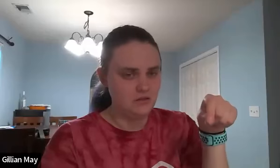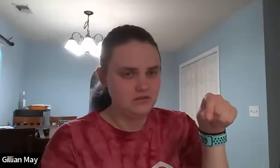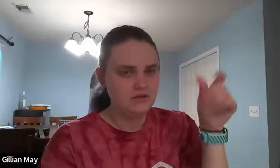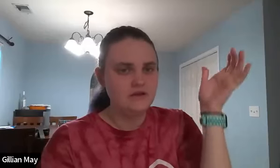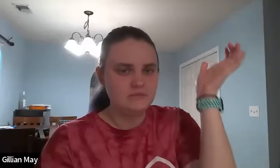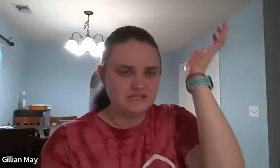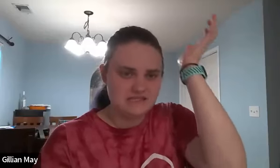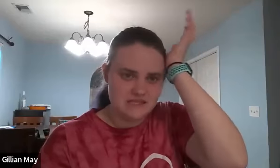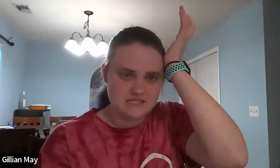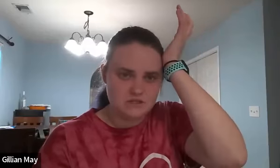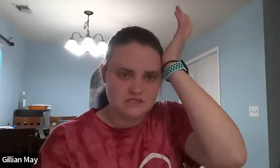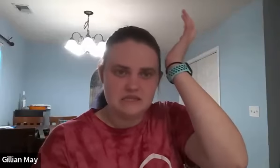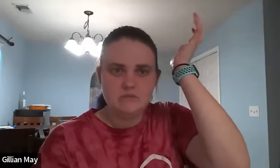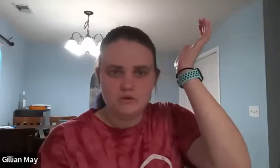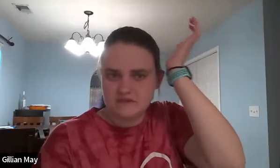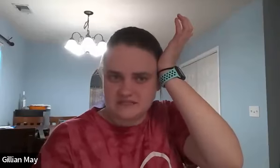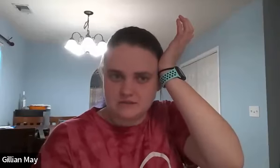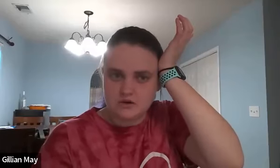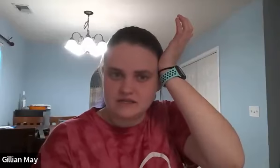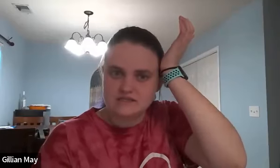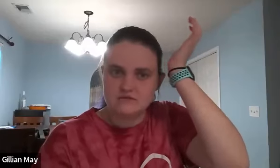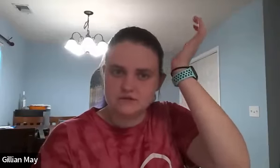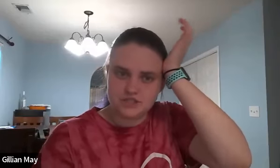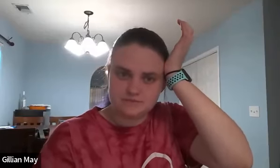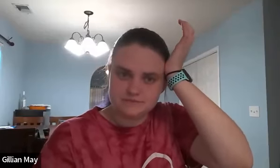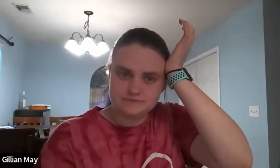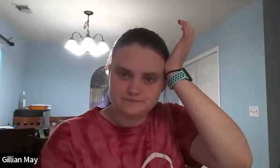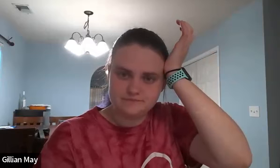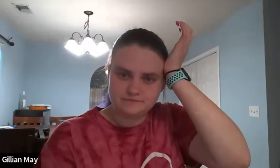ASL, because this one's the more, this is the more ASL version.